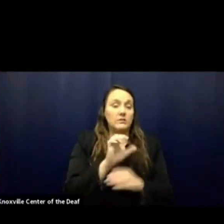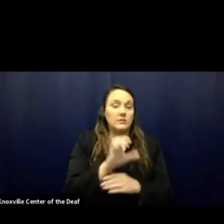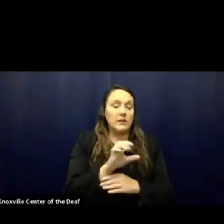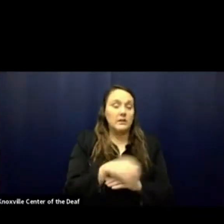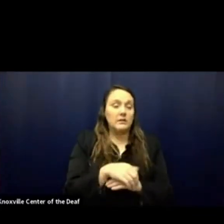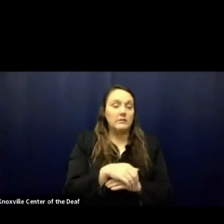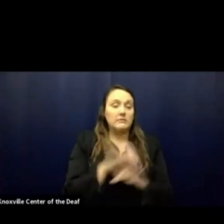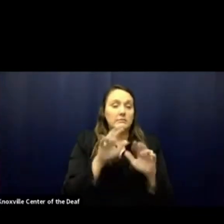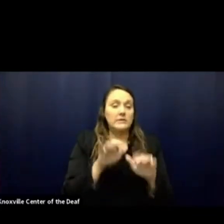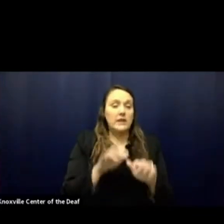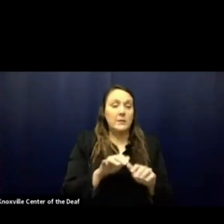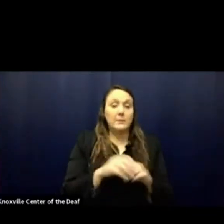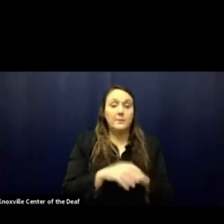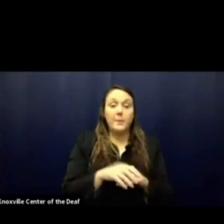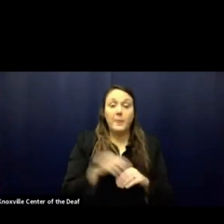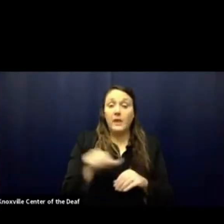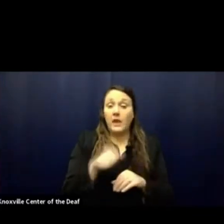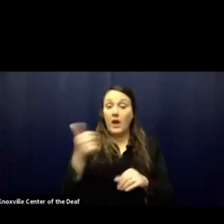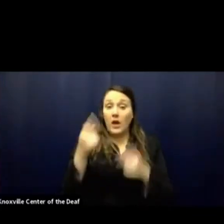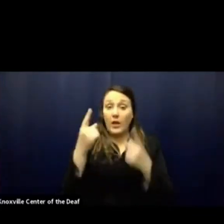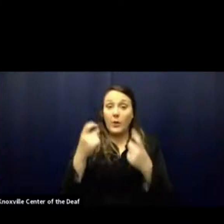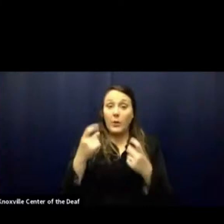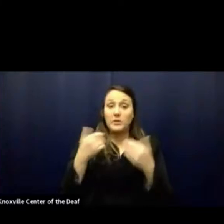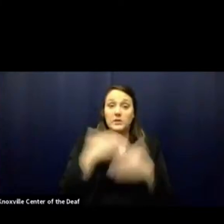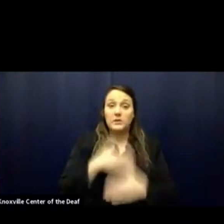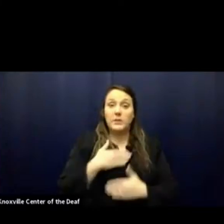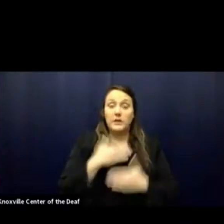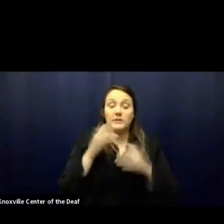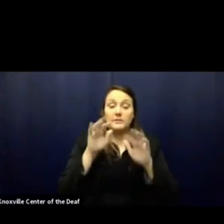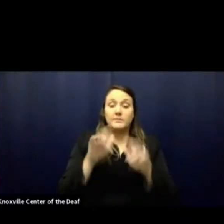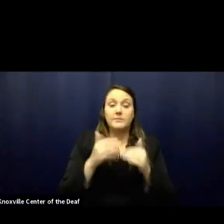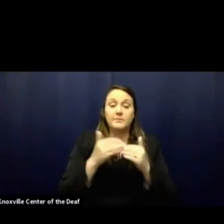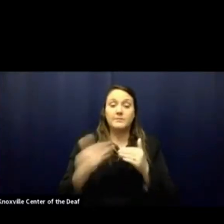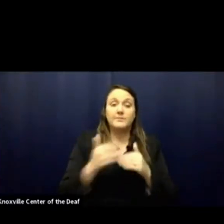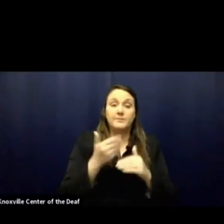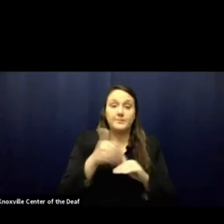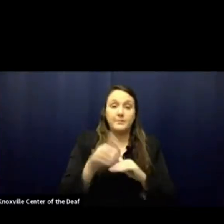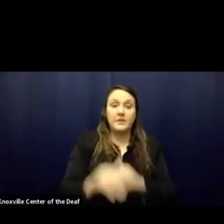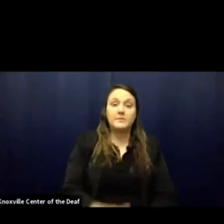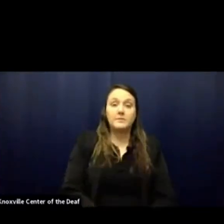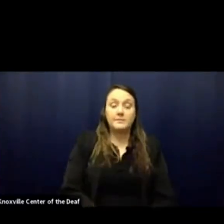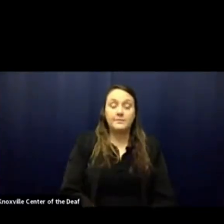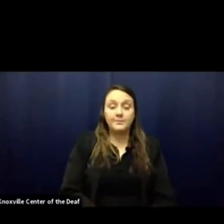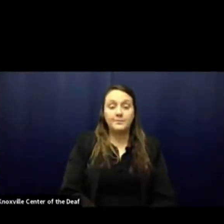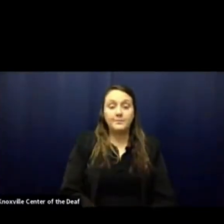In the meantime, is there any other questions? Please go ahead and type them in now.